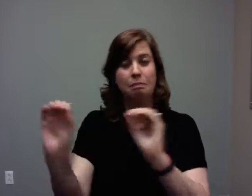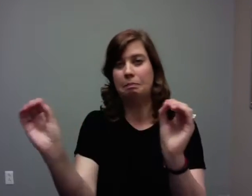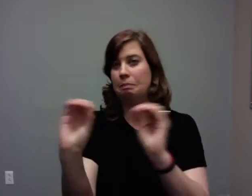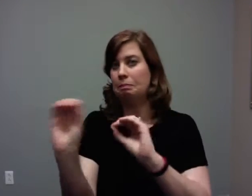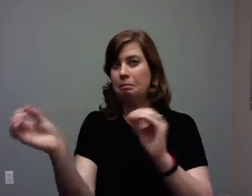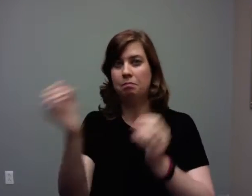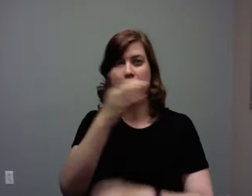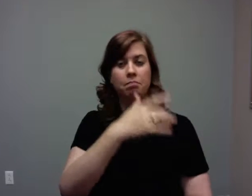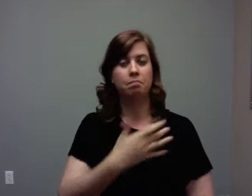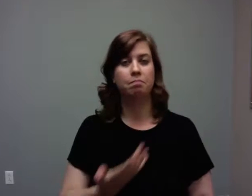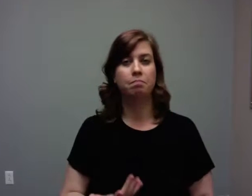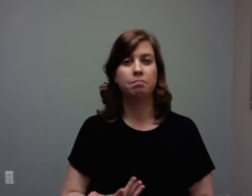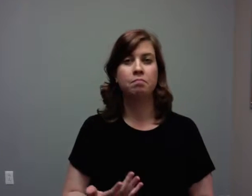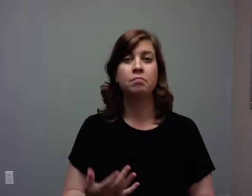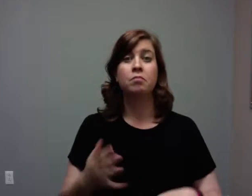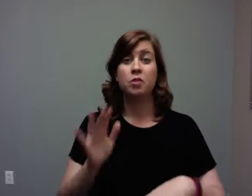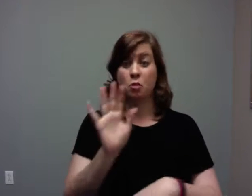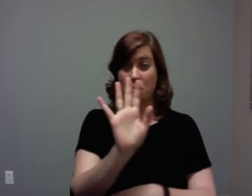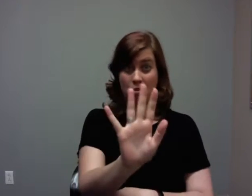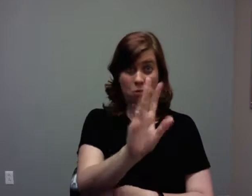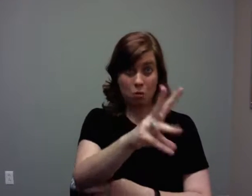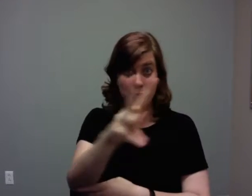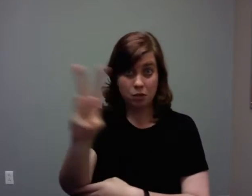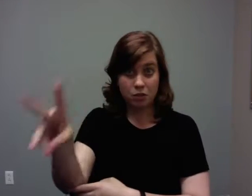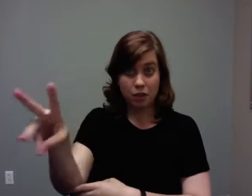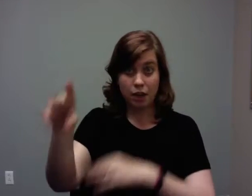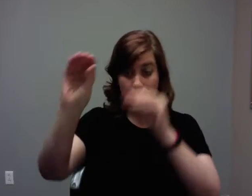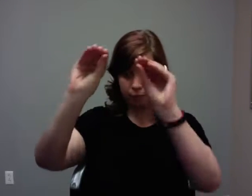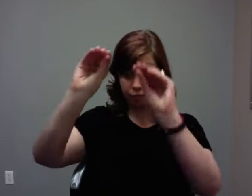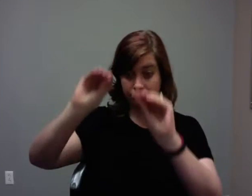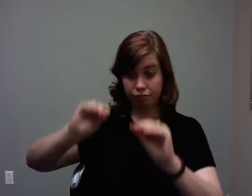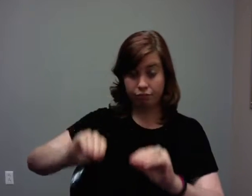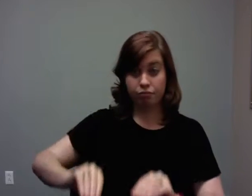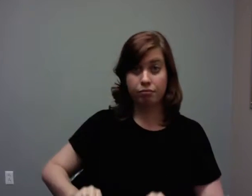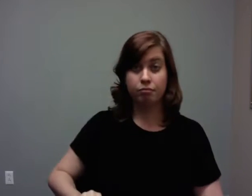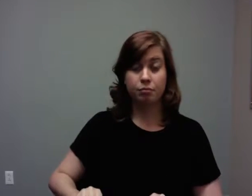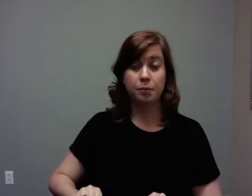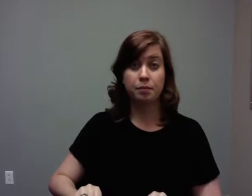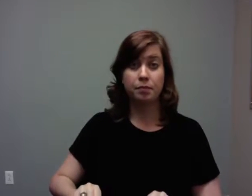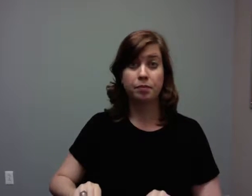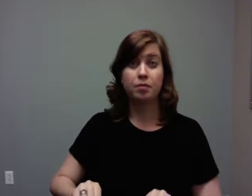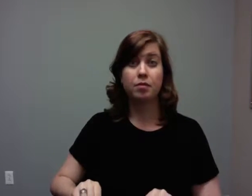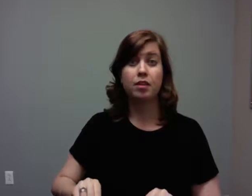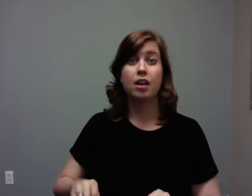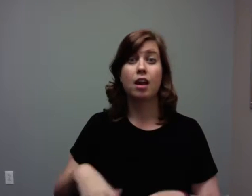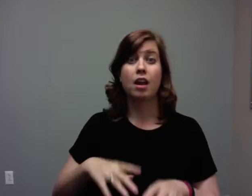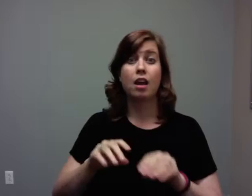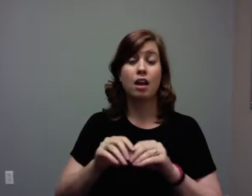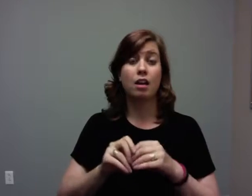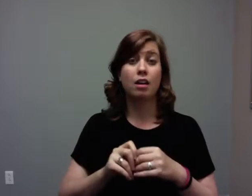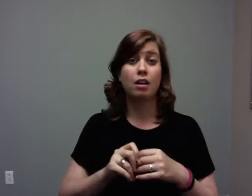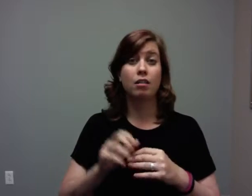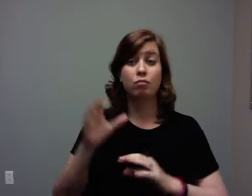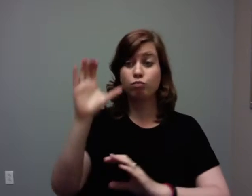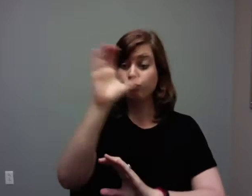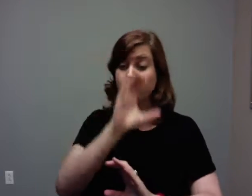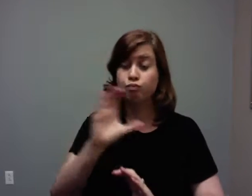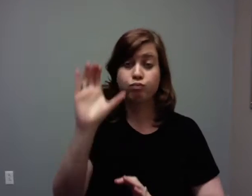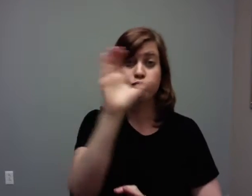this site, I put in that information, and this particular site actually does a search. Anyone who has registered on